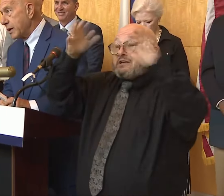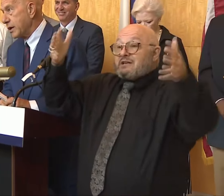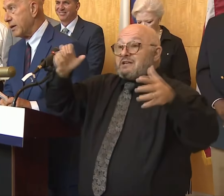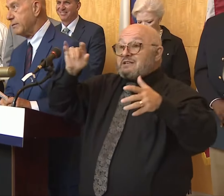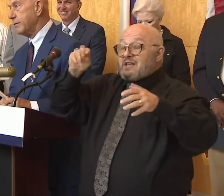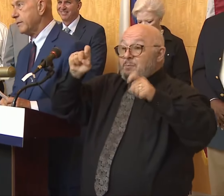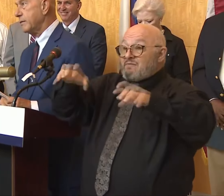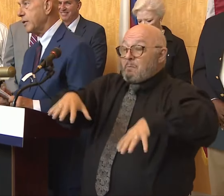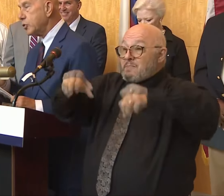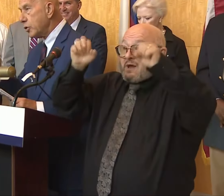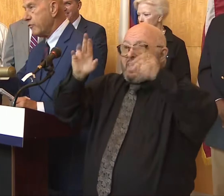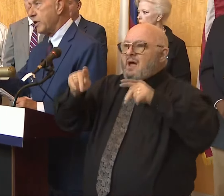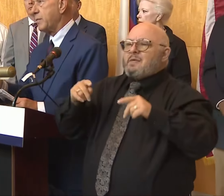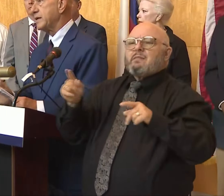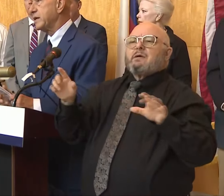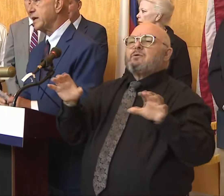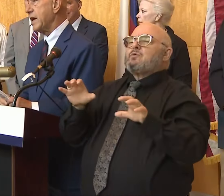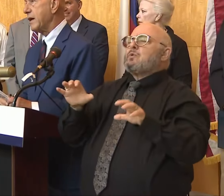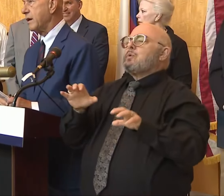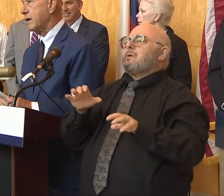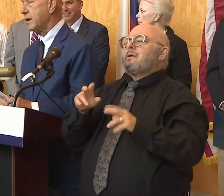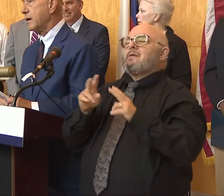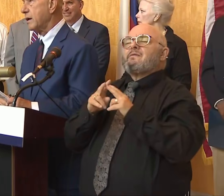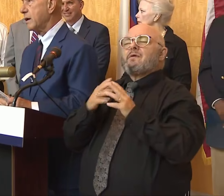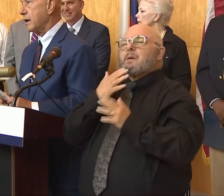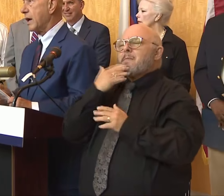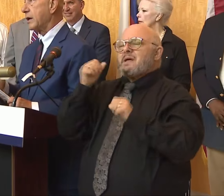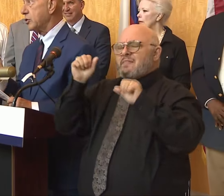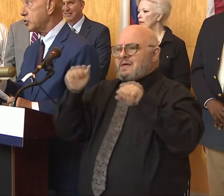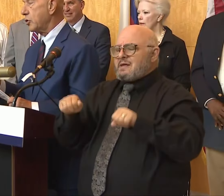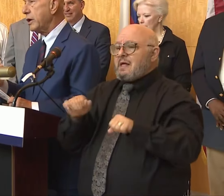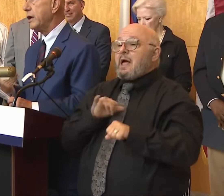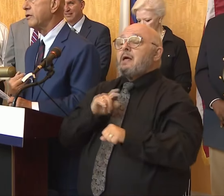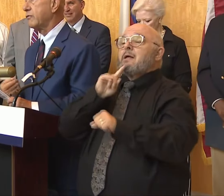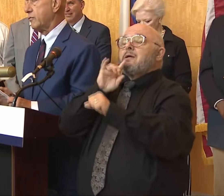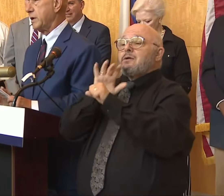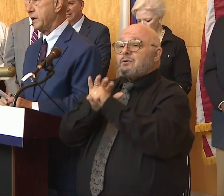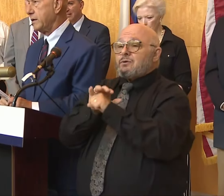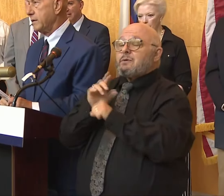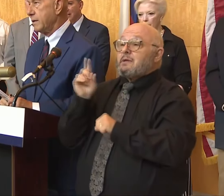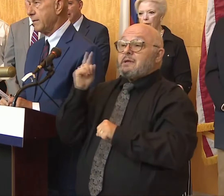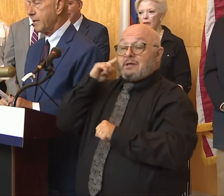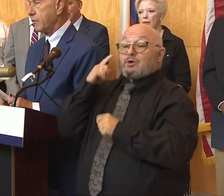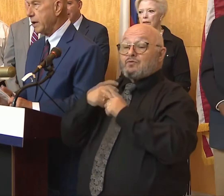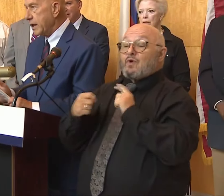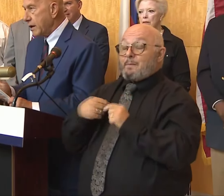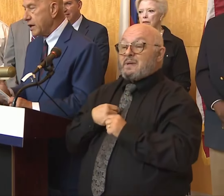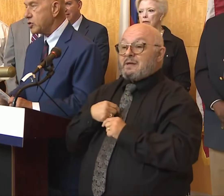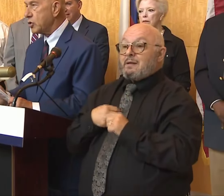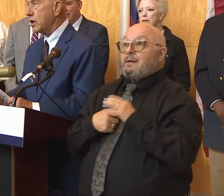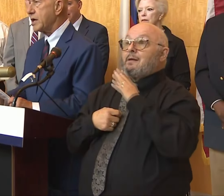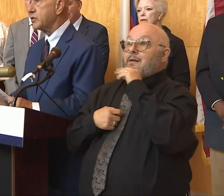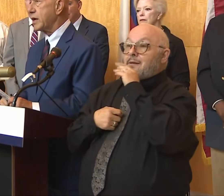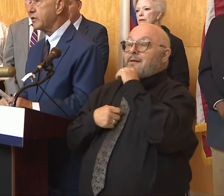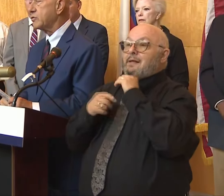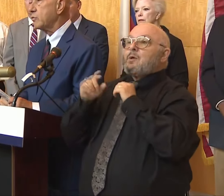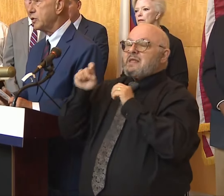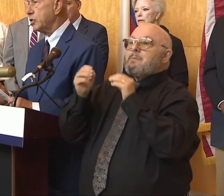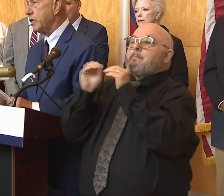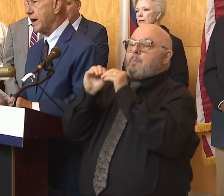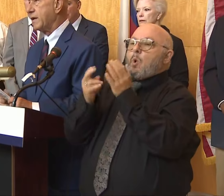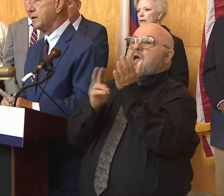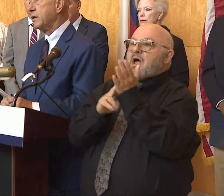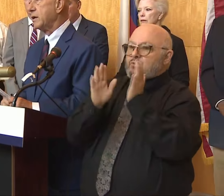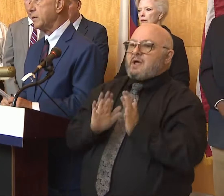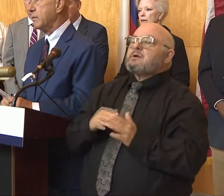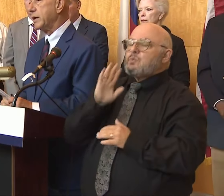to be picked up. They're doing the very best they can. I can assure you, he hears from me. If we need additional contractors, we'll